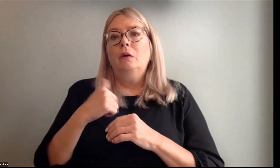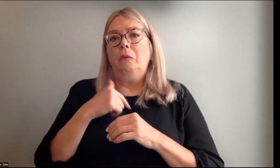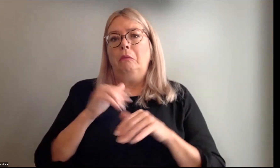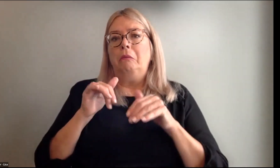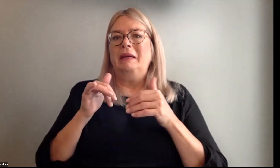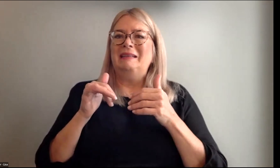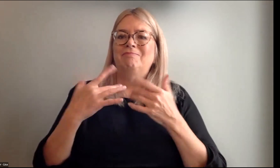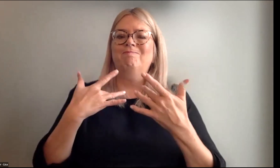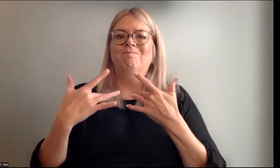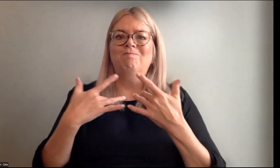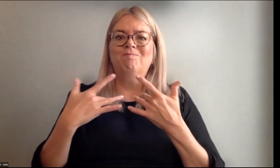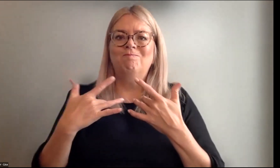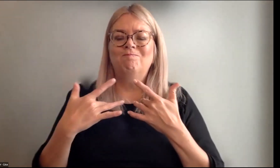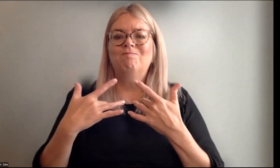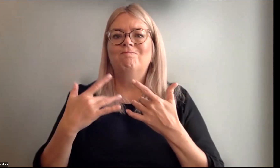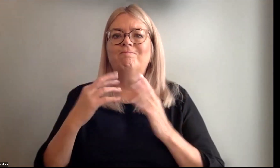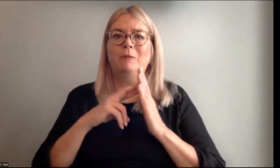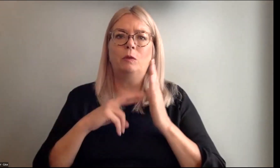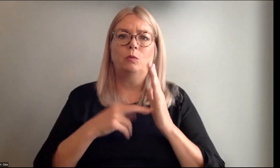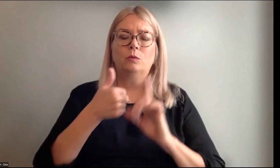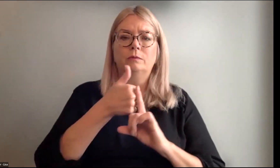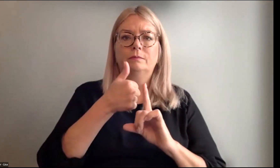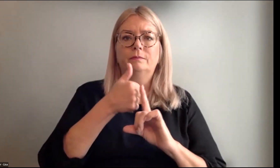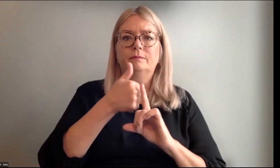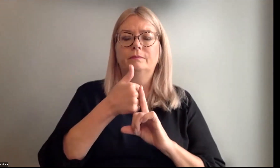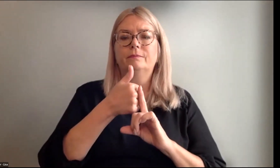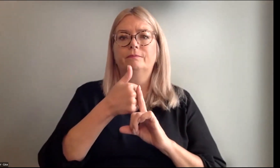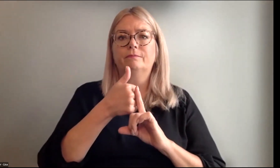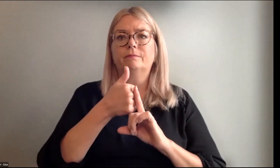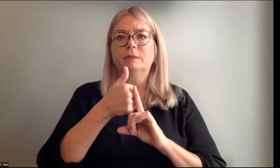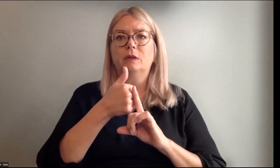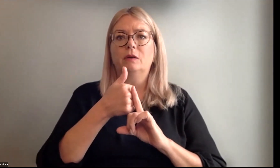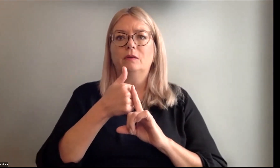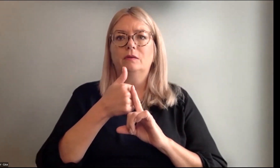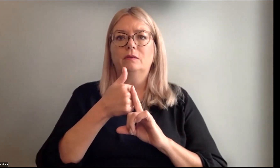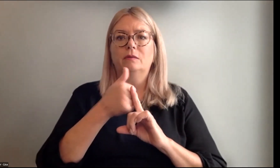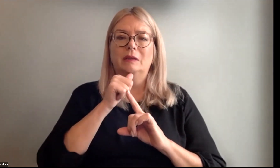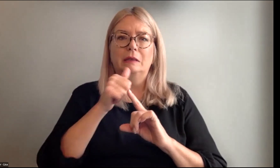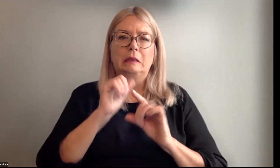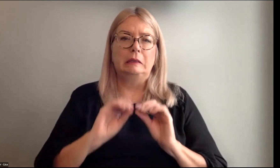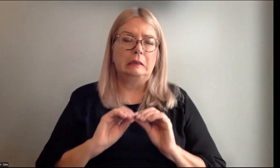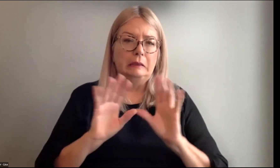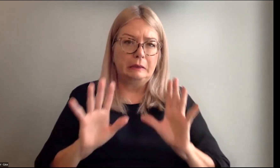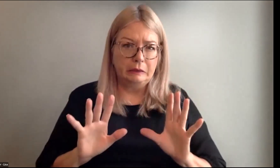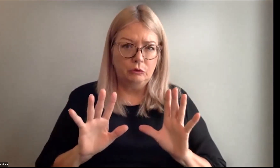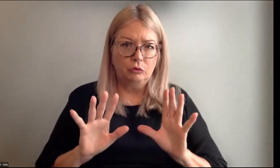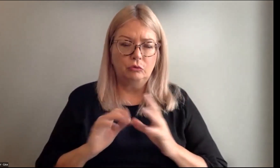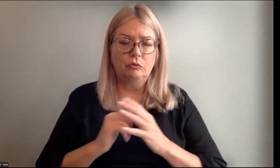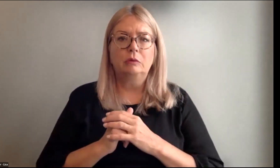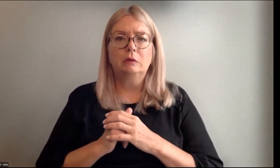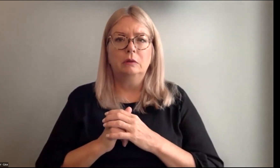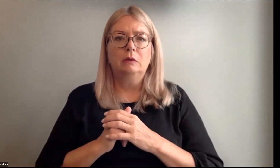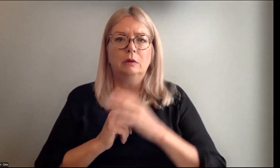the way the rule is written currently in that regard may not fully achieve the intention